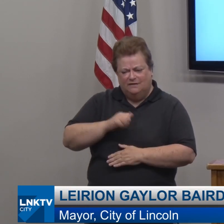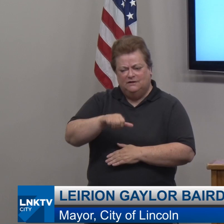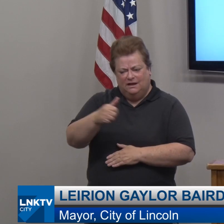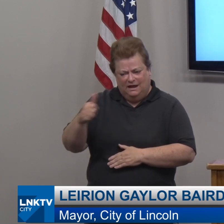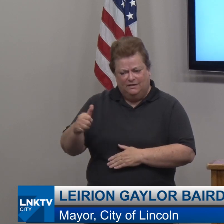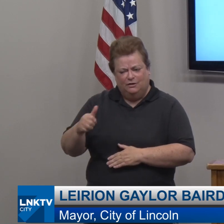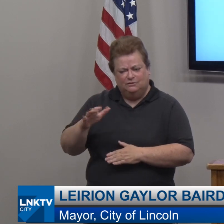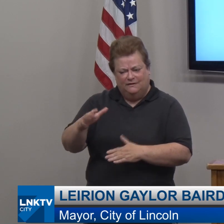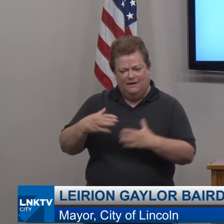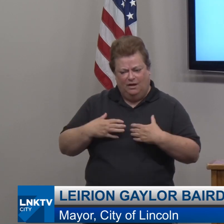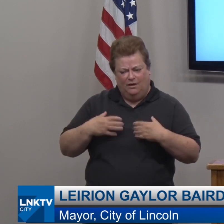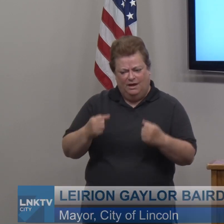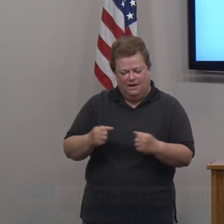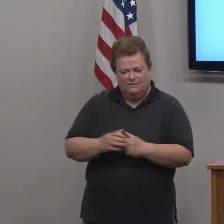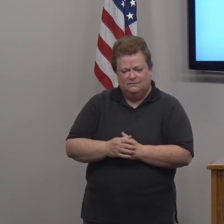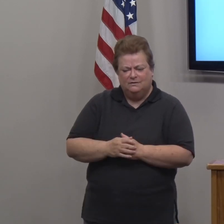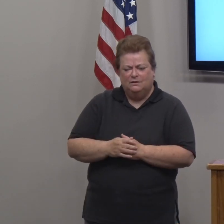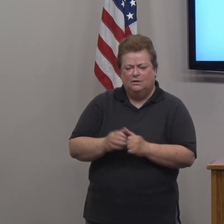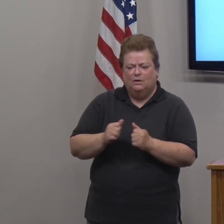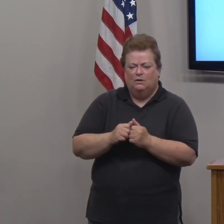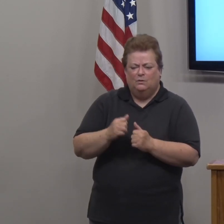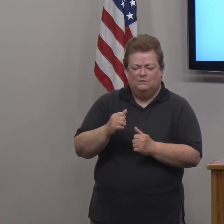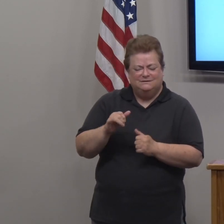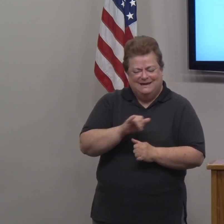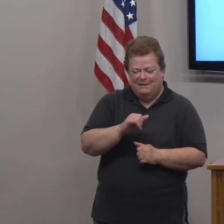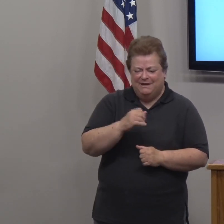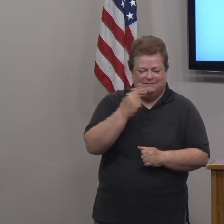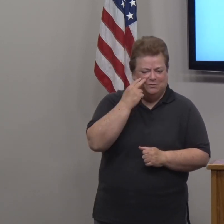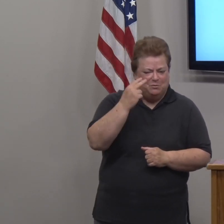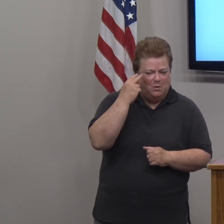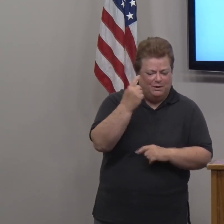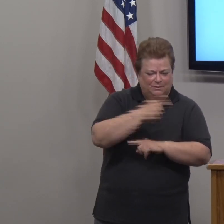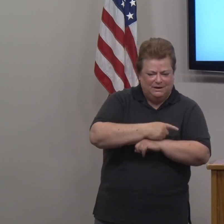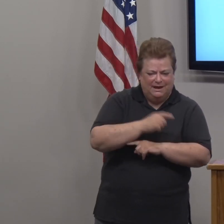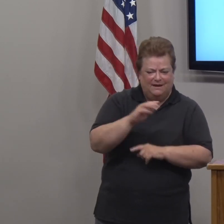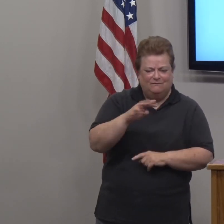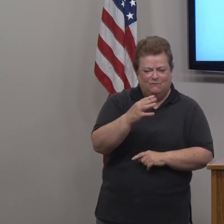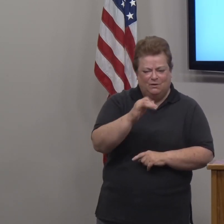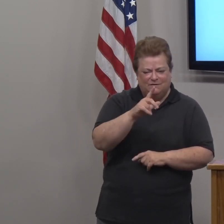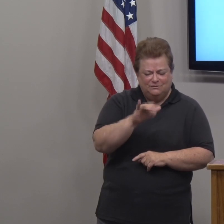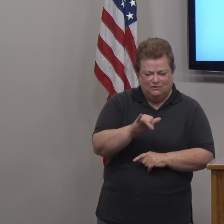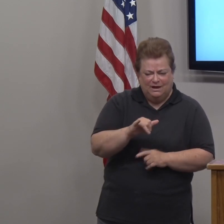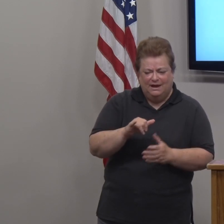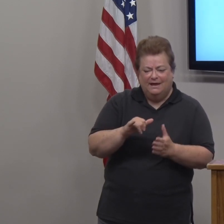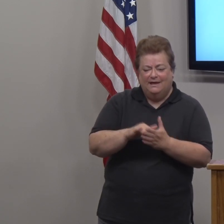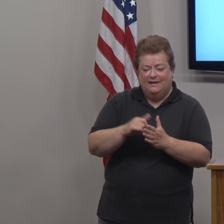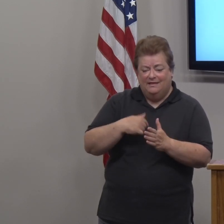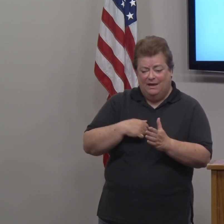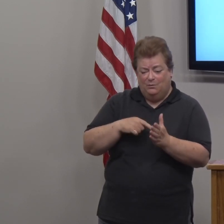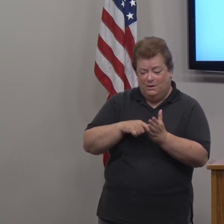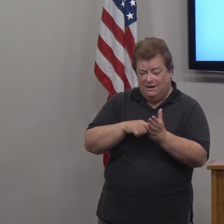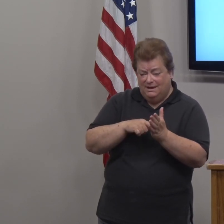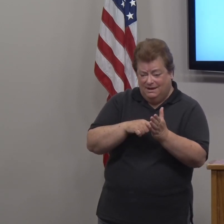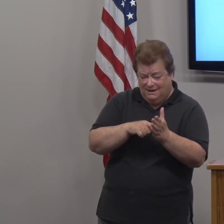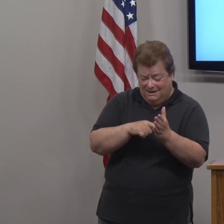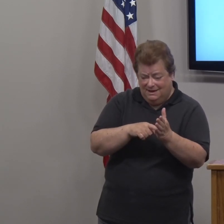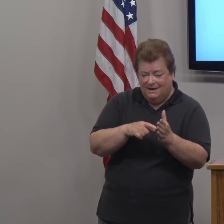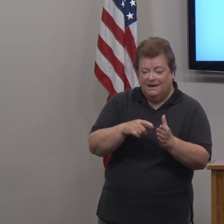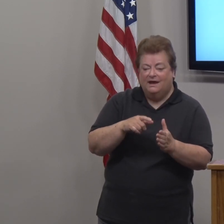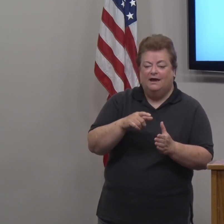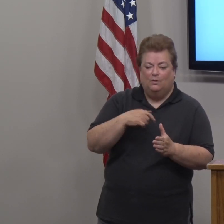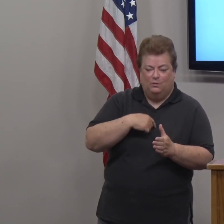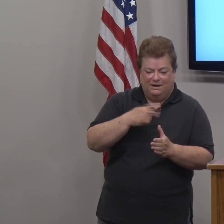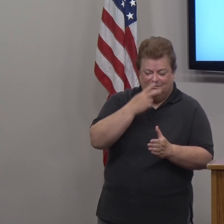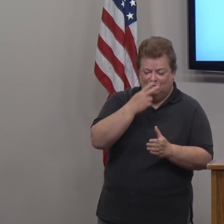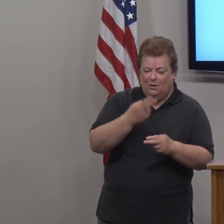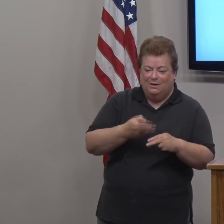weekends this year, such as Memorial Day and the 4th of July, data that we track 2 to 3 weeks later showed spikes in cases